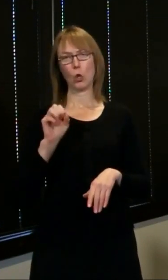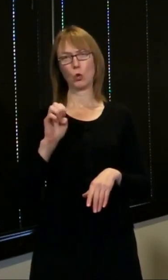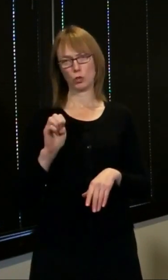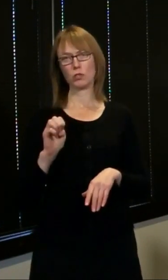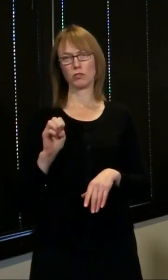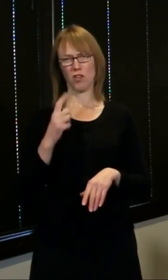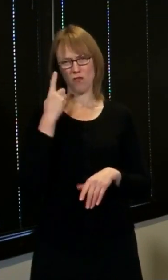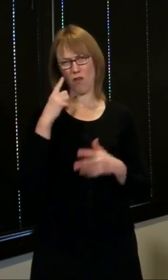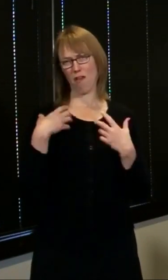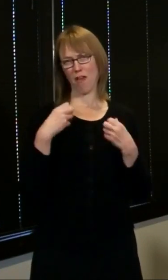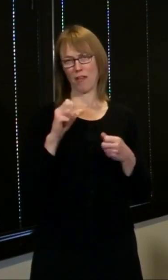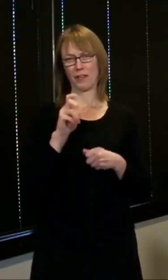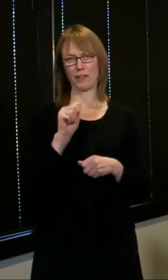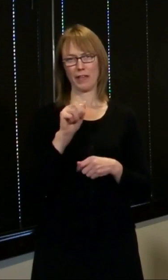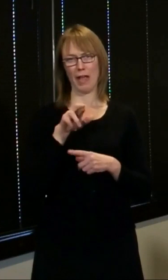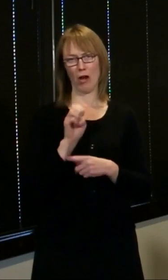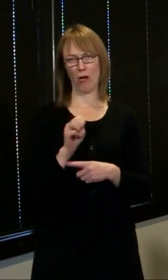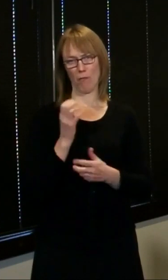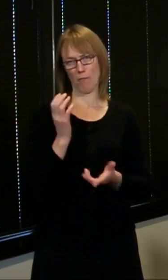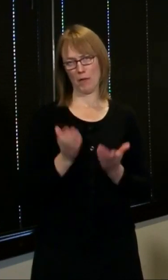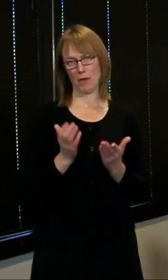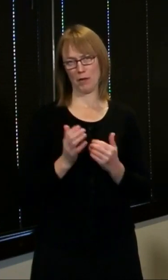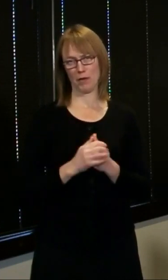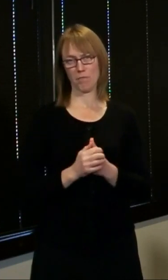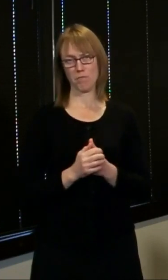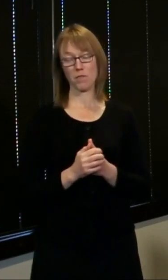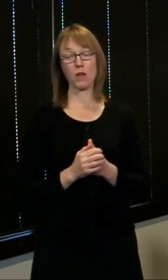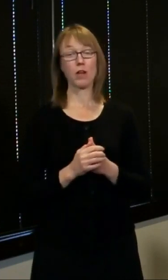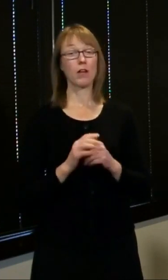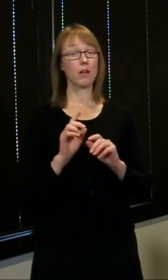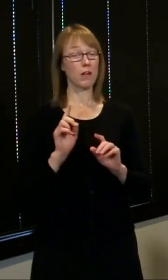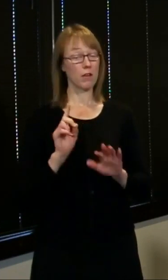So, but we don't want to